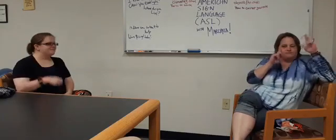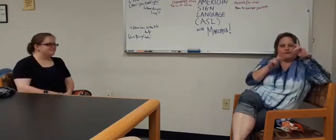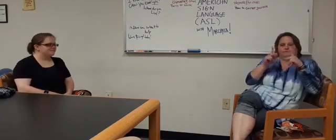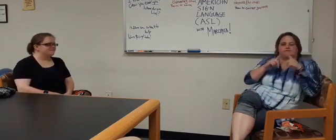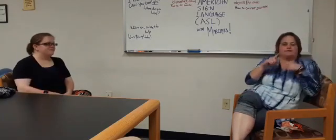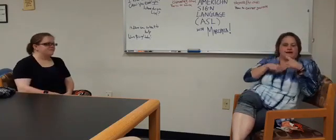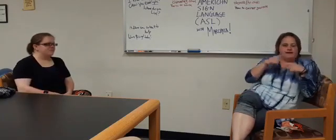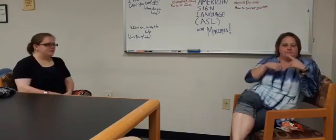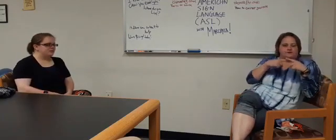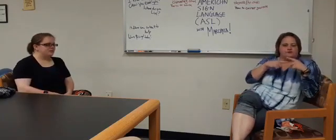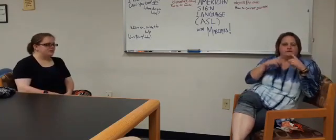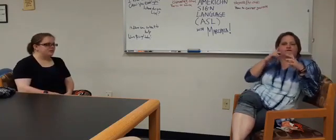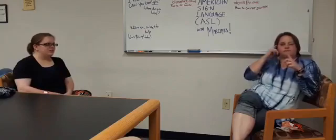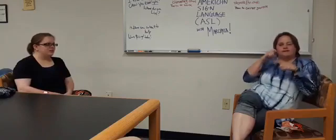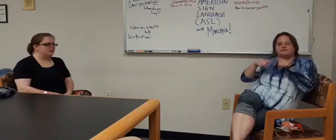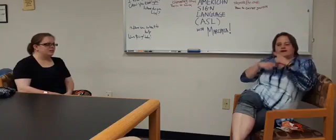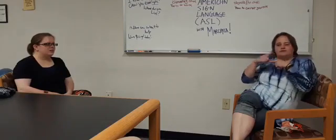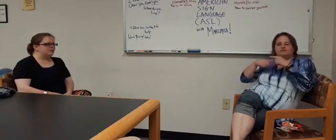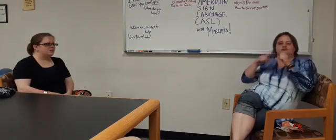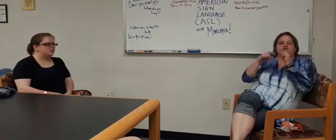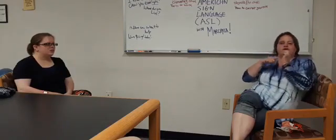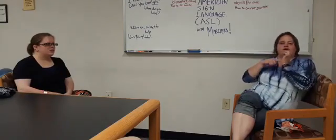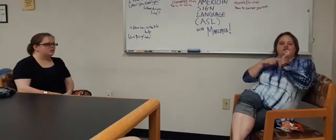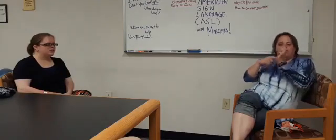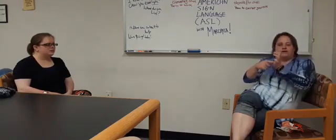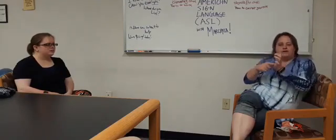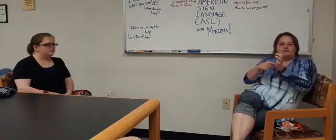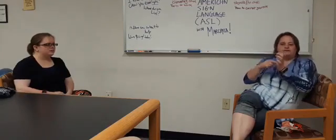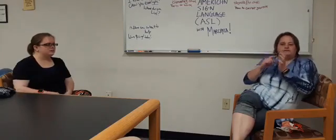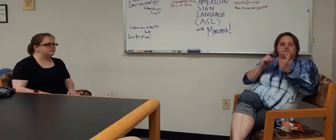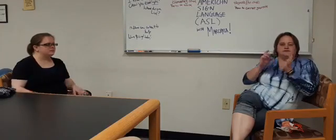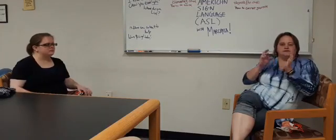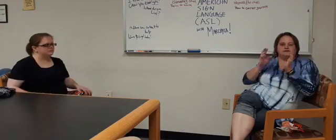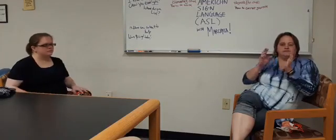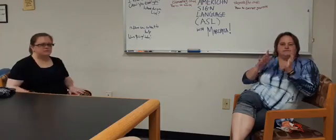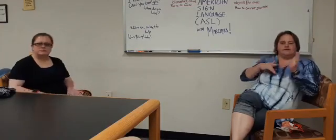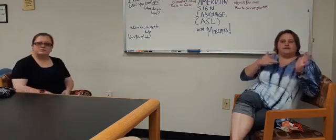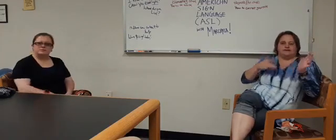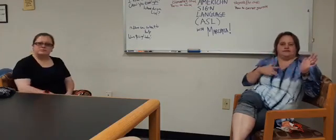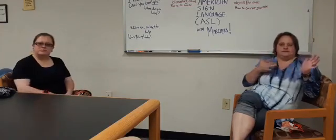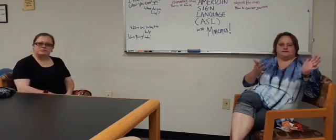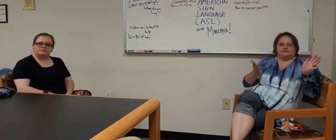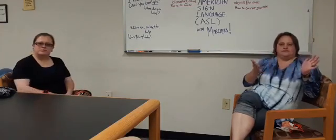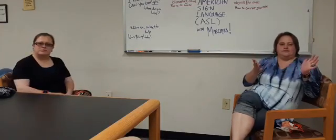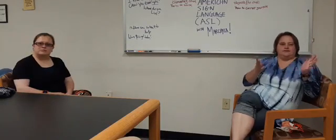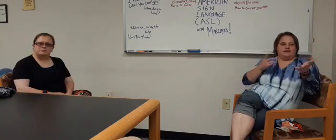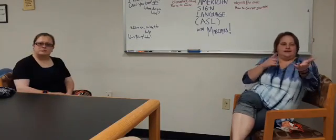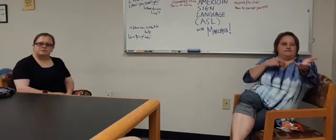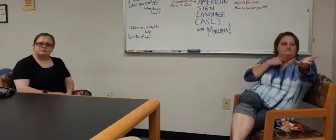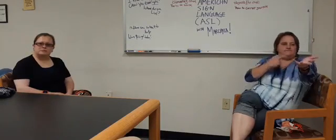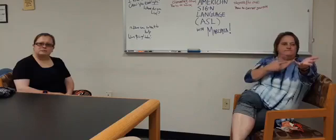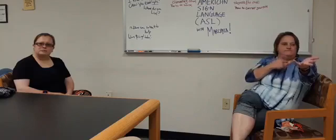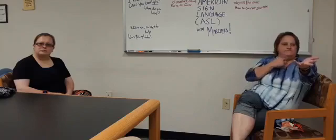people, sign language, because sign language is showing. So feeling. where can somebody